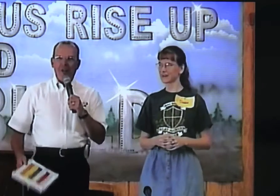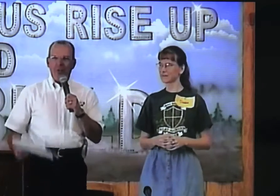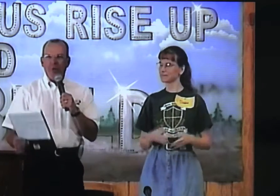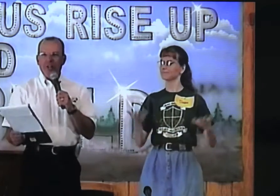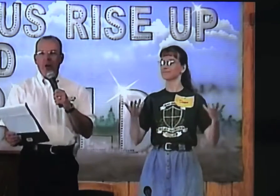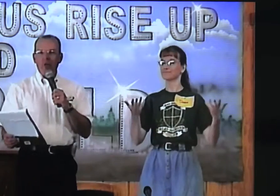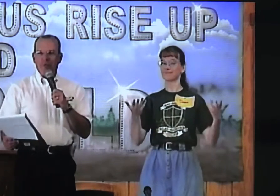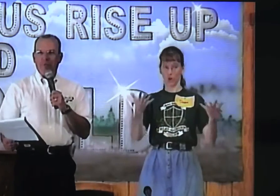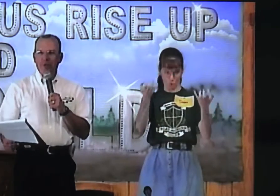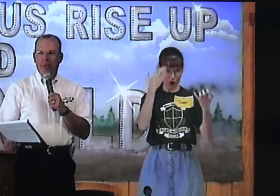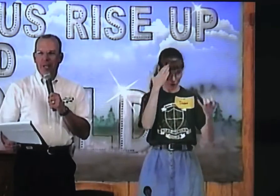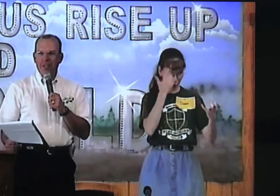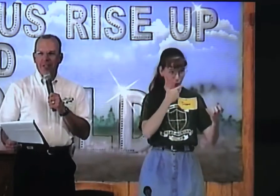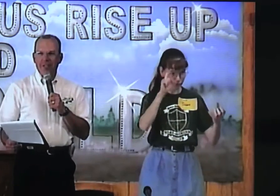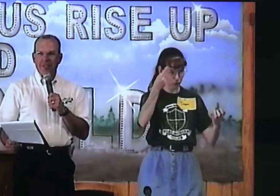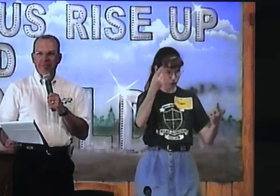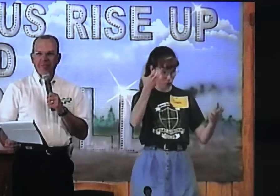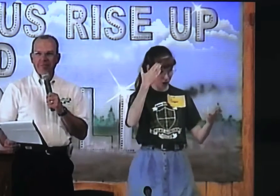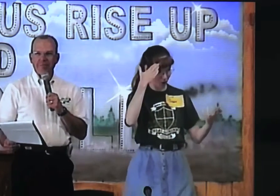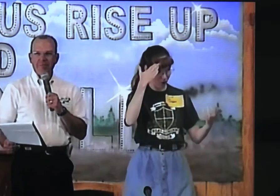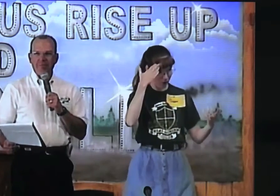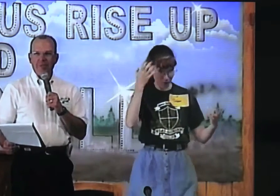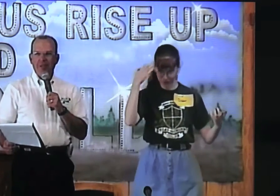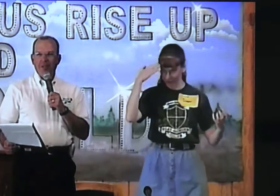Alright, do you want to know who's in first place?